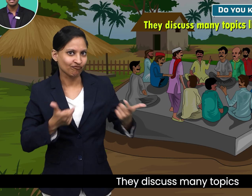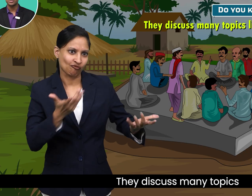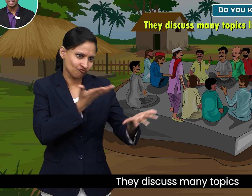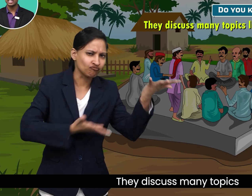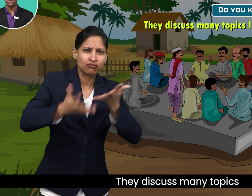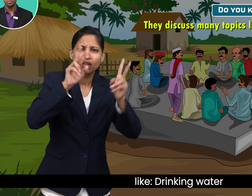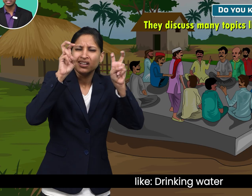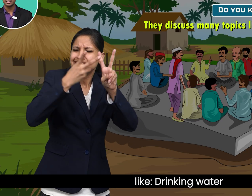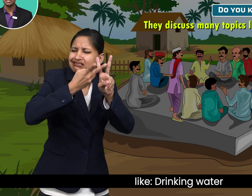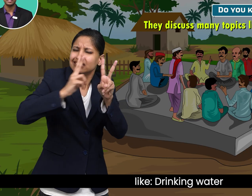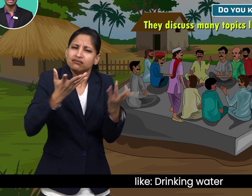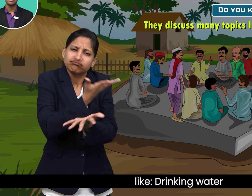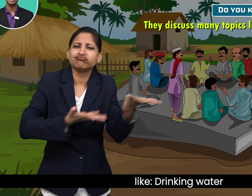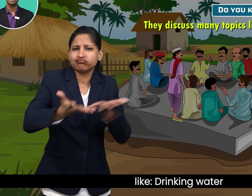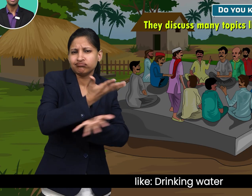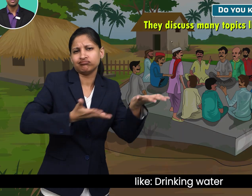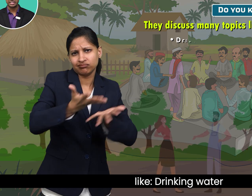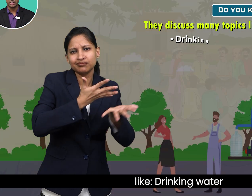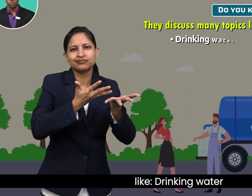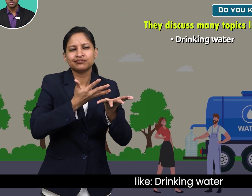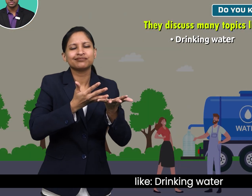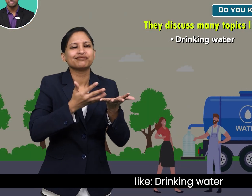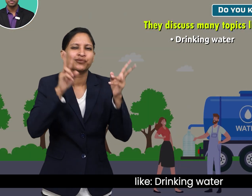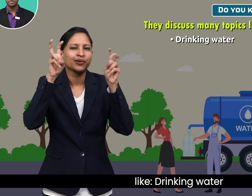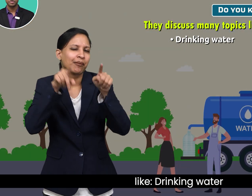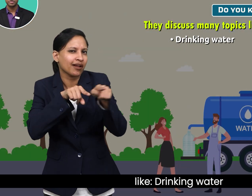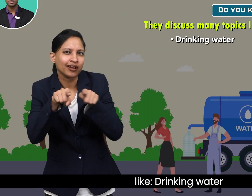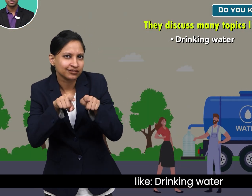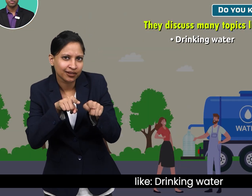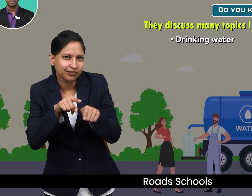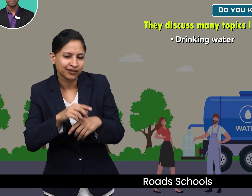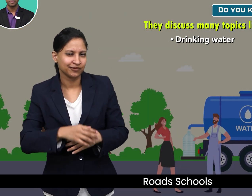They discuss many topics like drinking water,